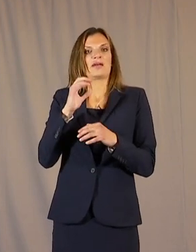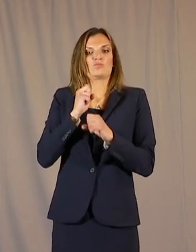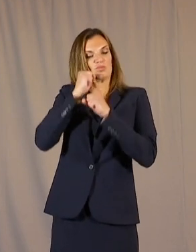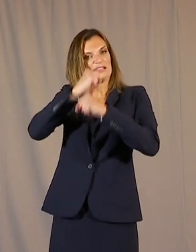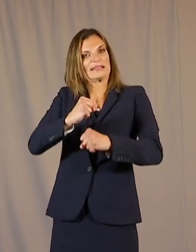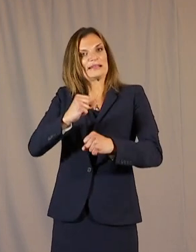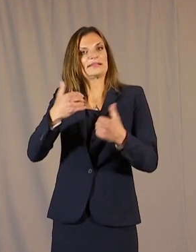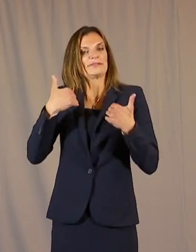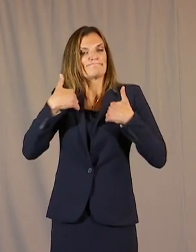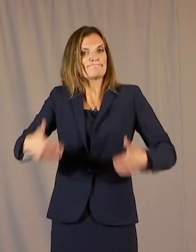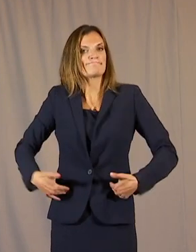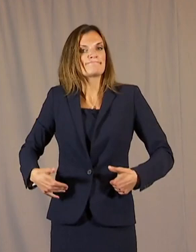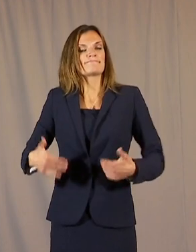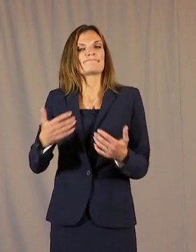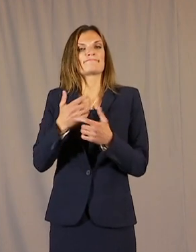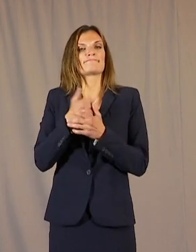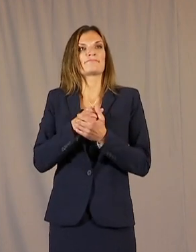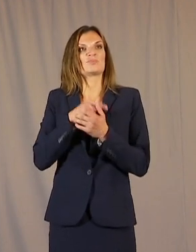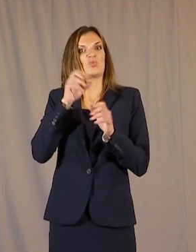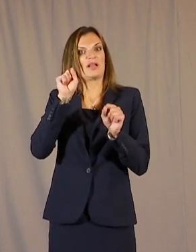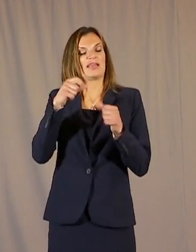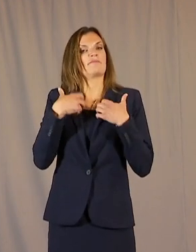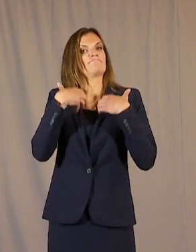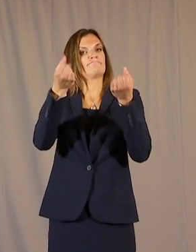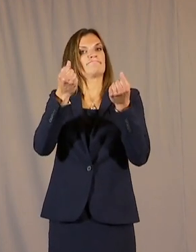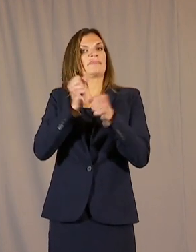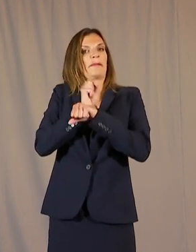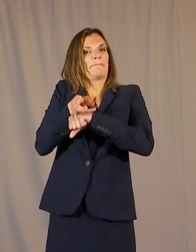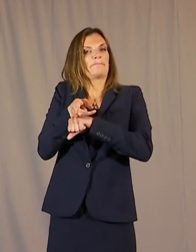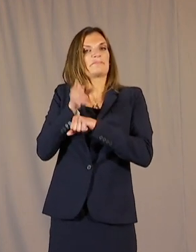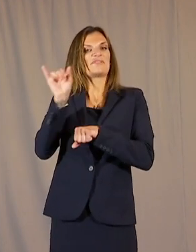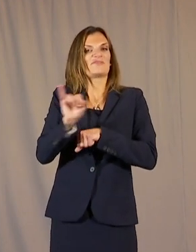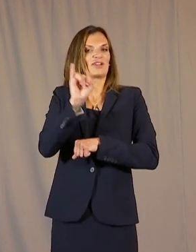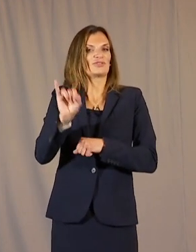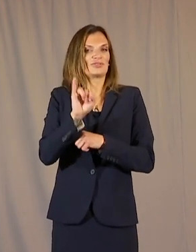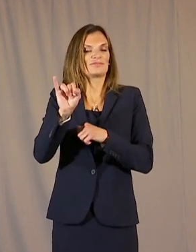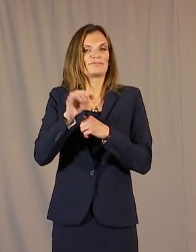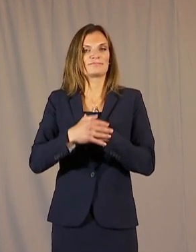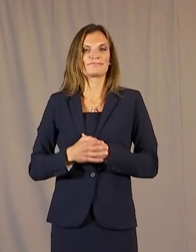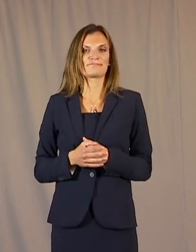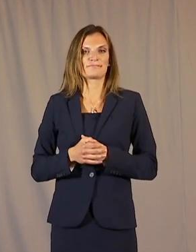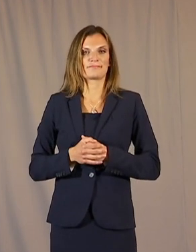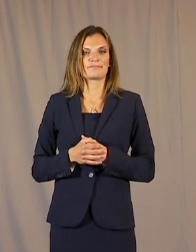resist and combat infection when that occurs.